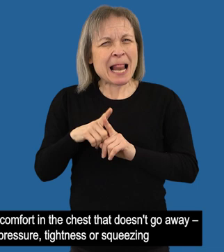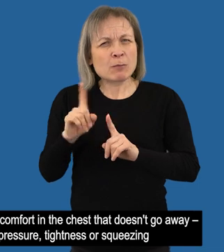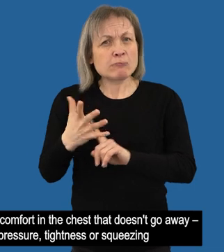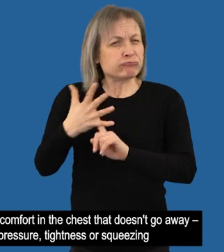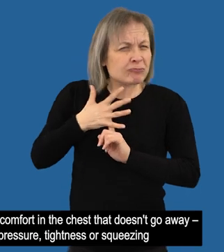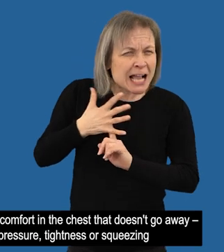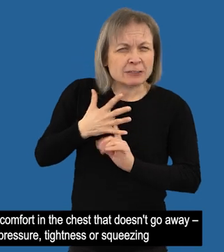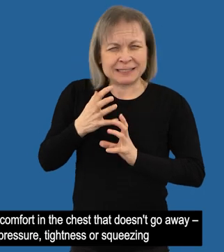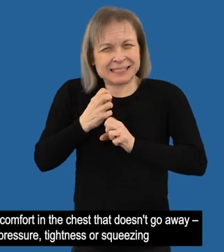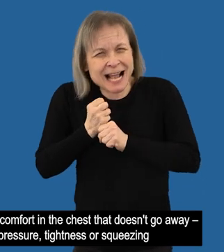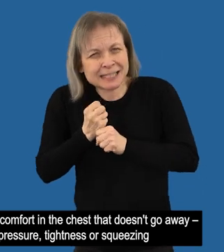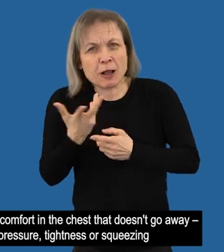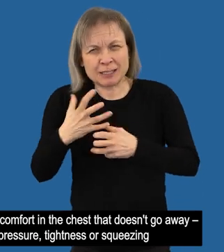tightness, or squeezing.